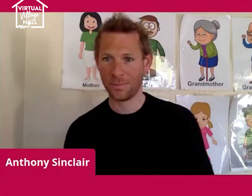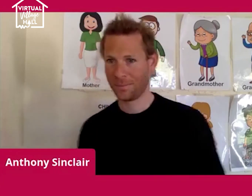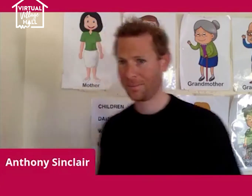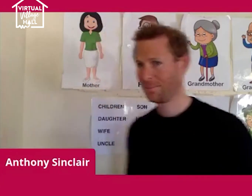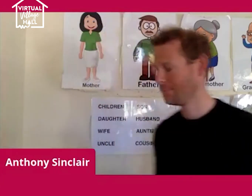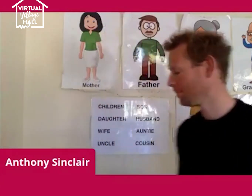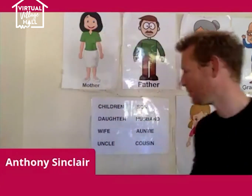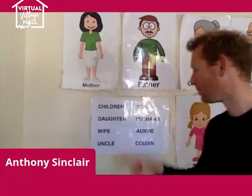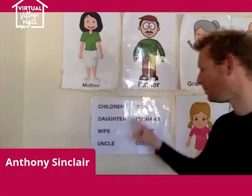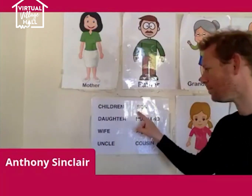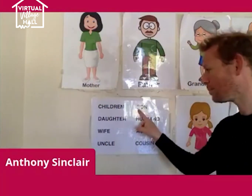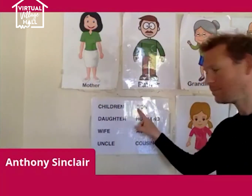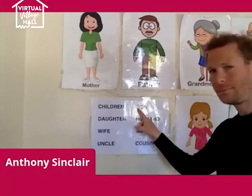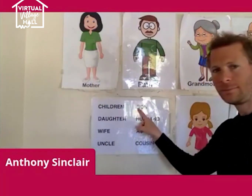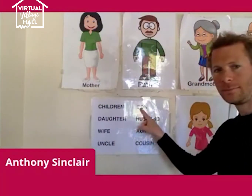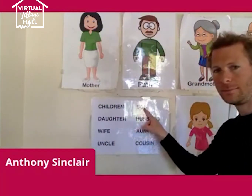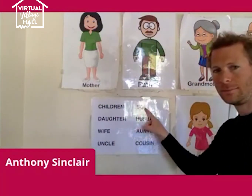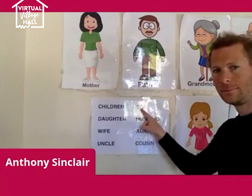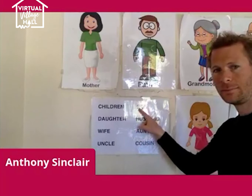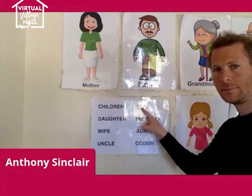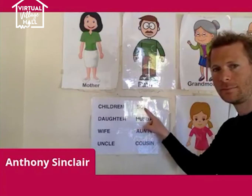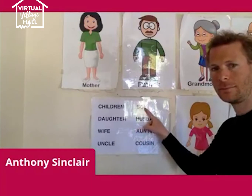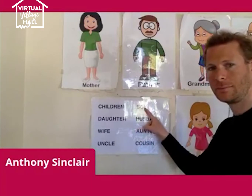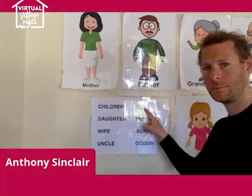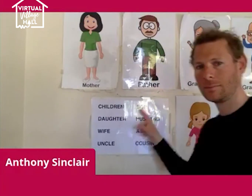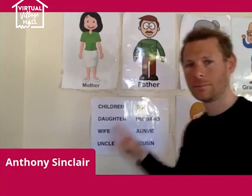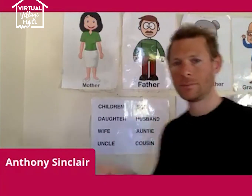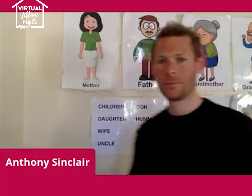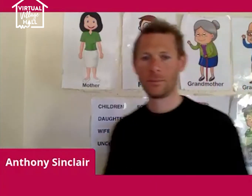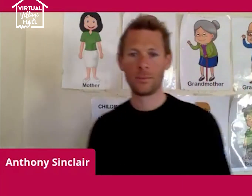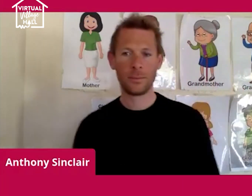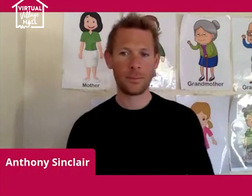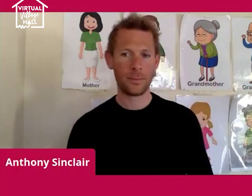Let's do one more. Son.